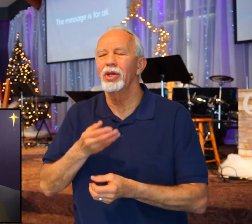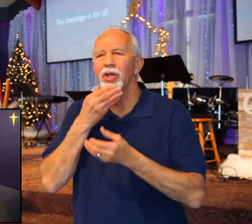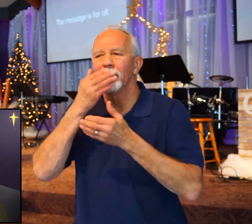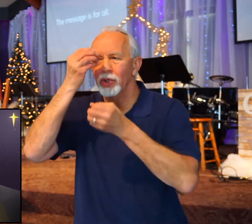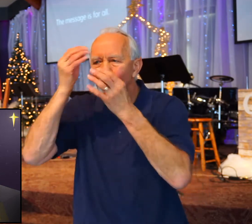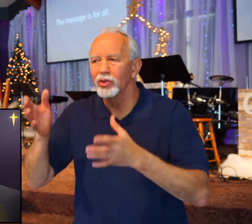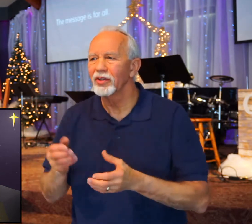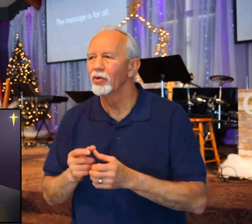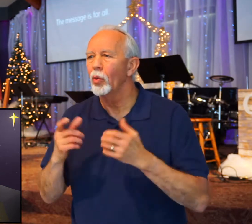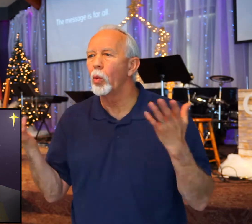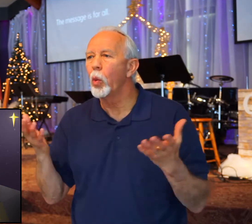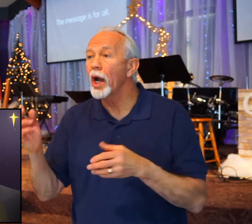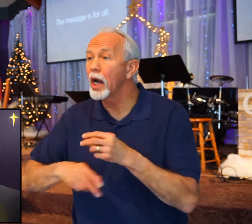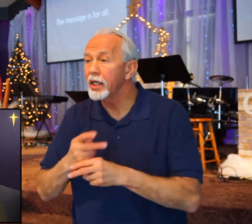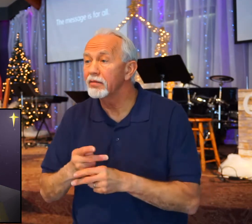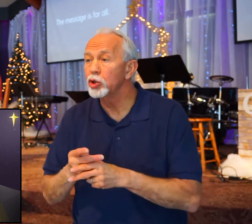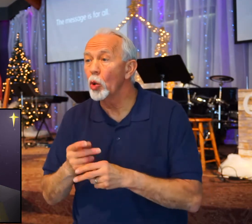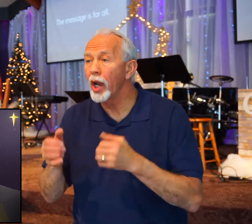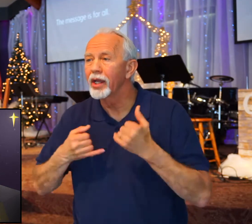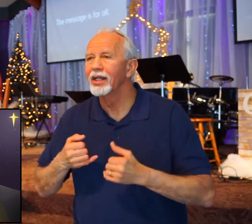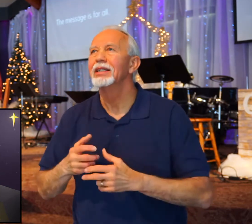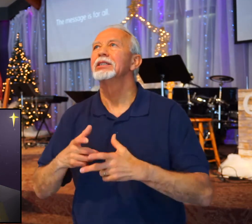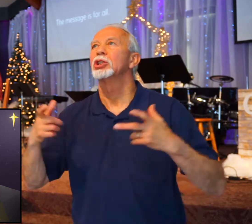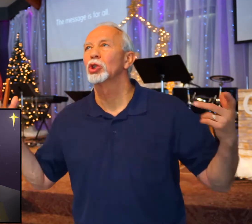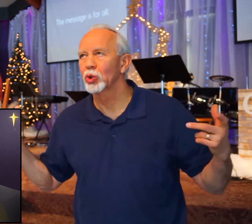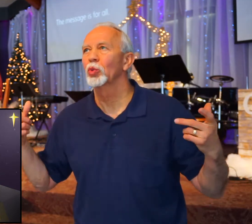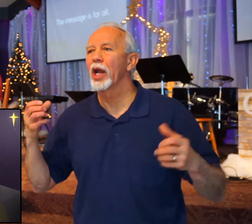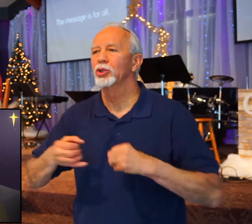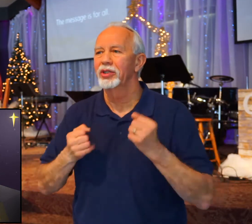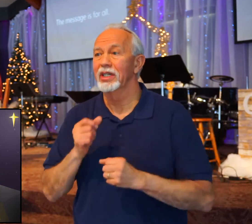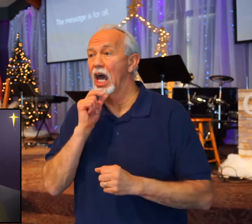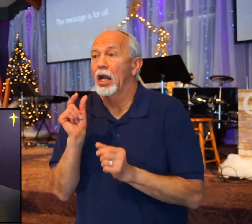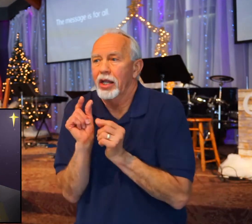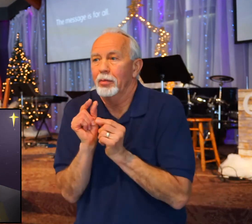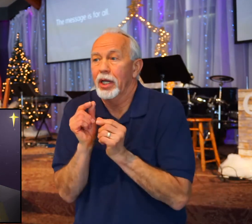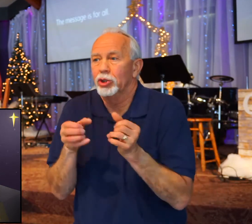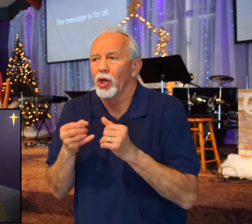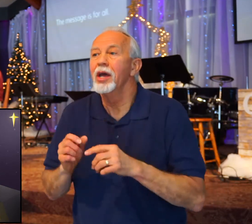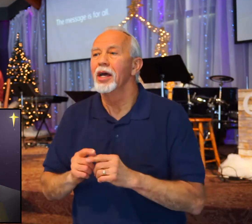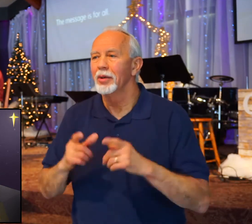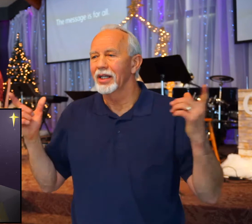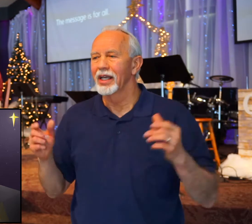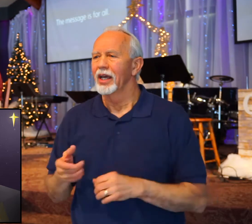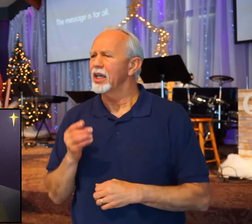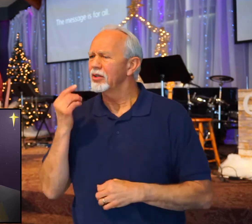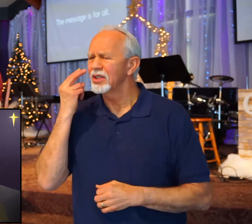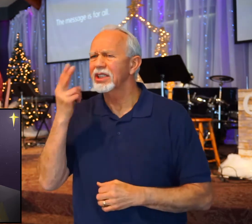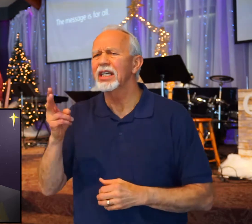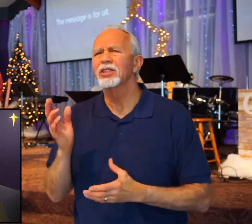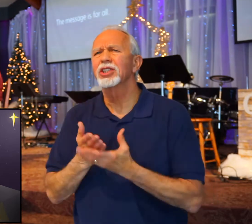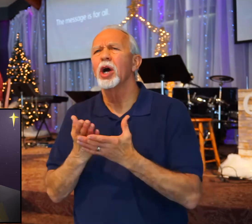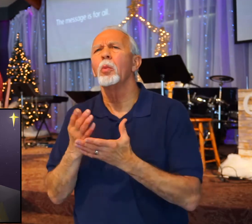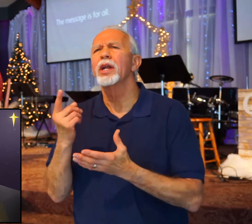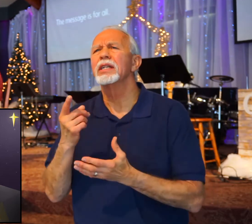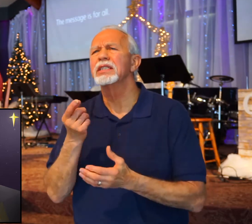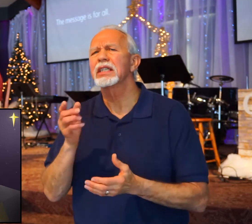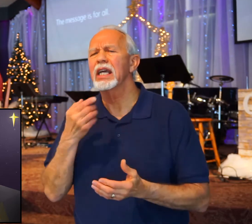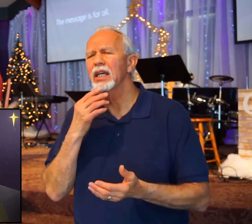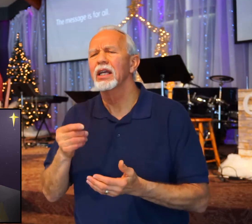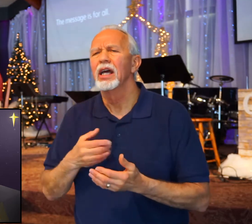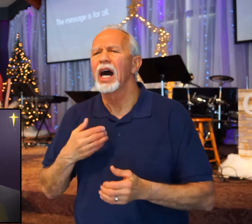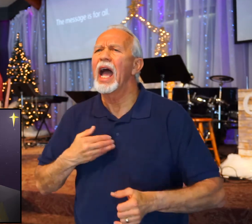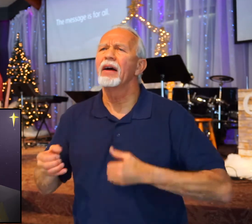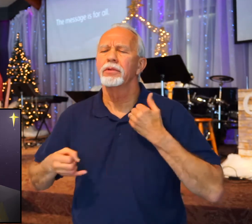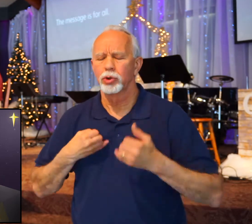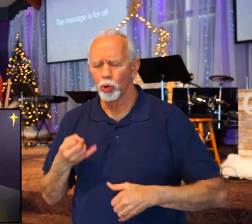joy? Great joy. Not a little bit of joy, but great joy. Have you ever seen somebody sing, "I've got the joy," like this? "I've got the